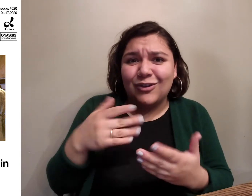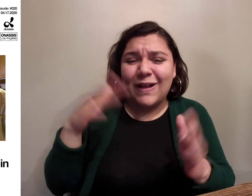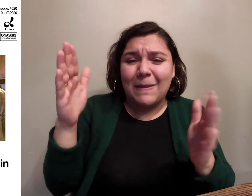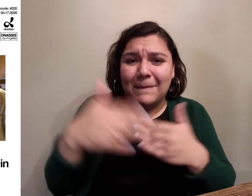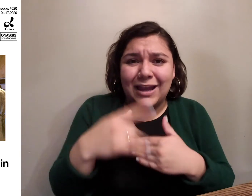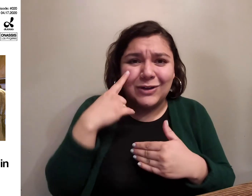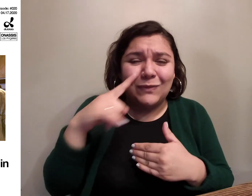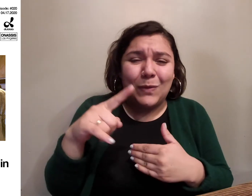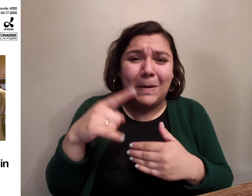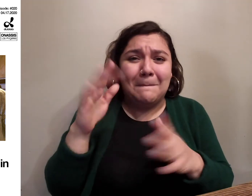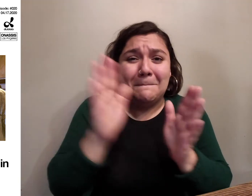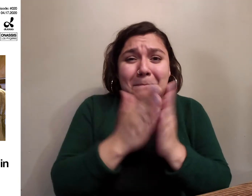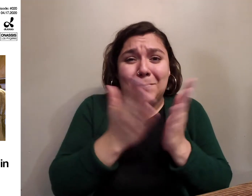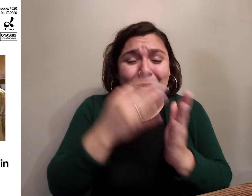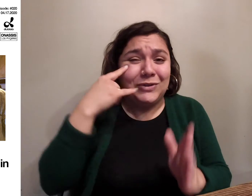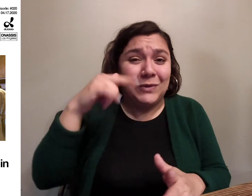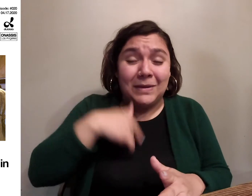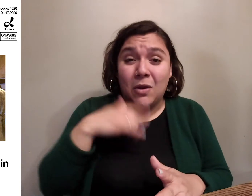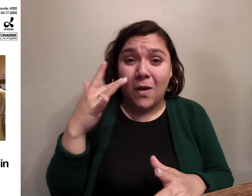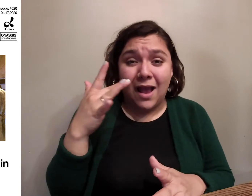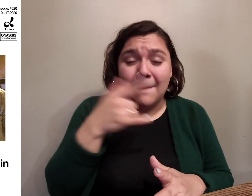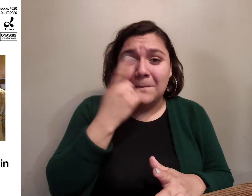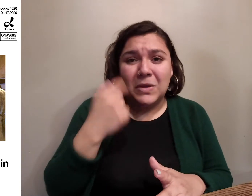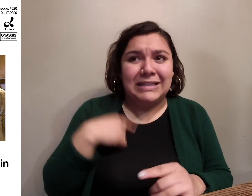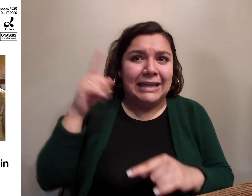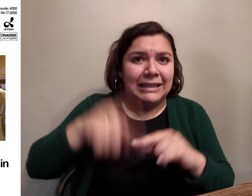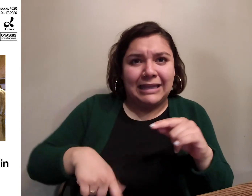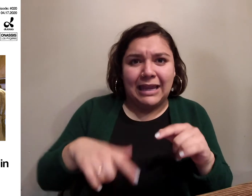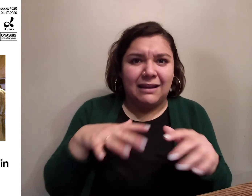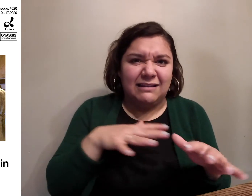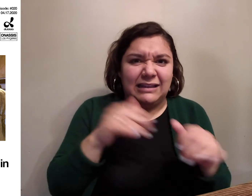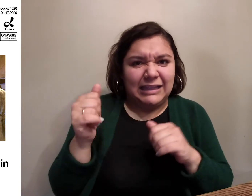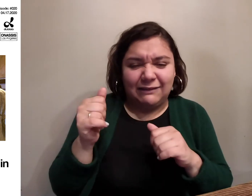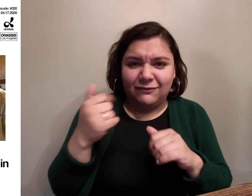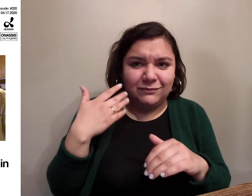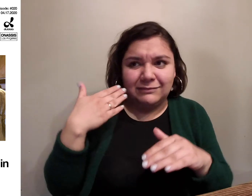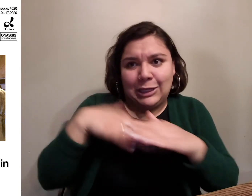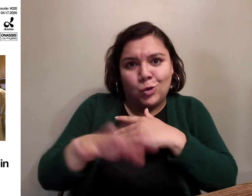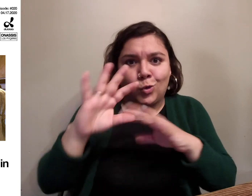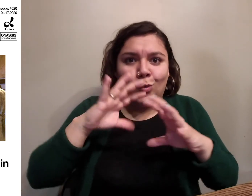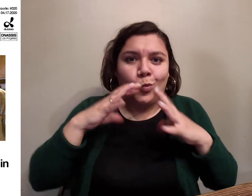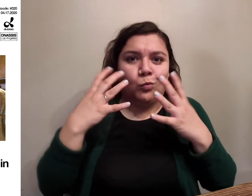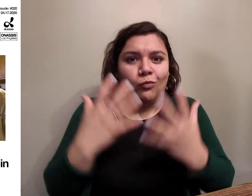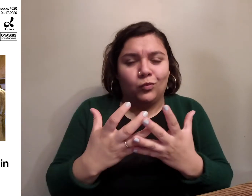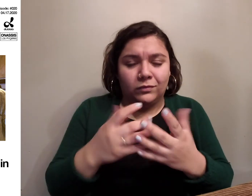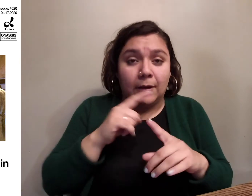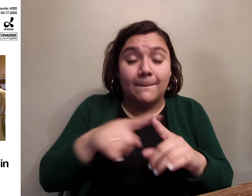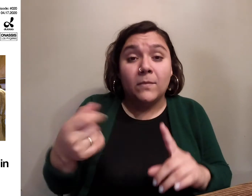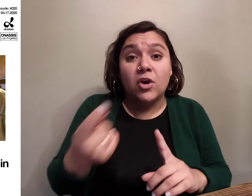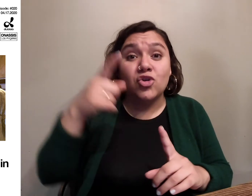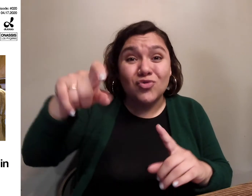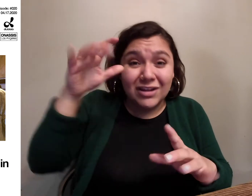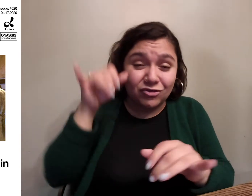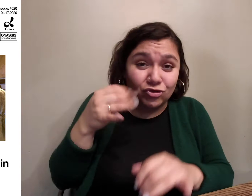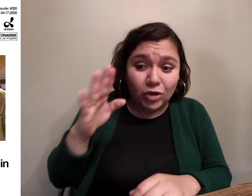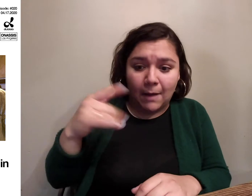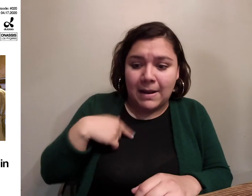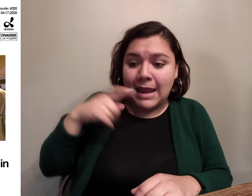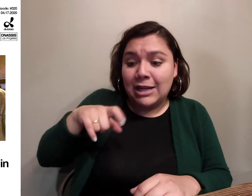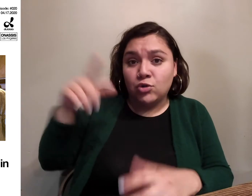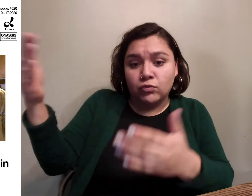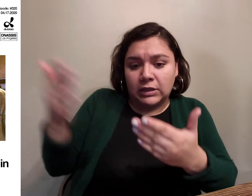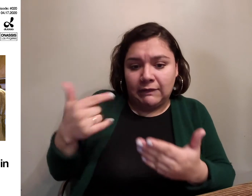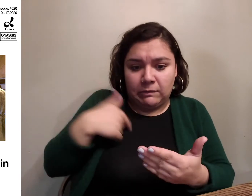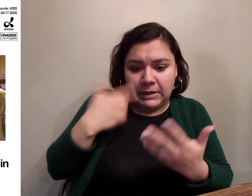because I can't stop the world, right? Like, and you need a job, and I need you to bring me this book. And